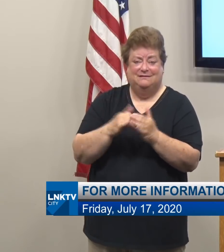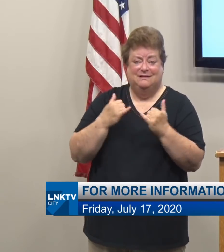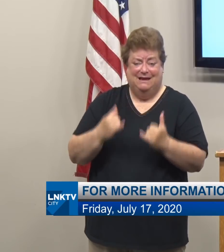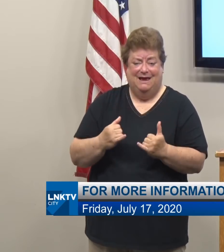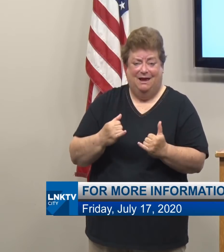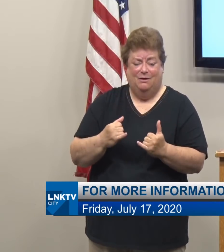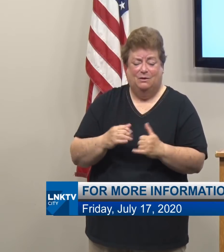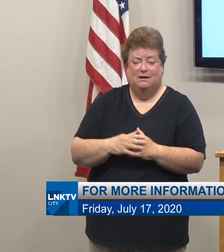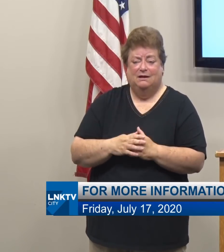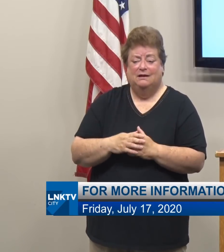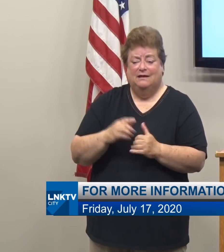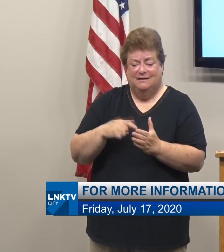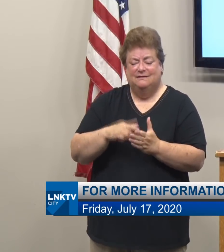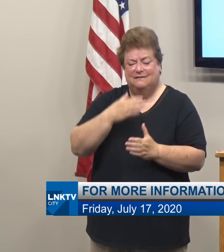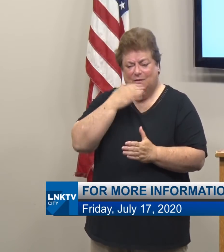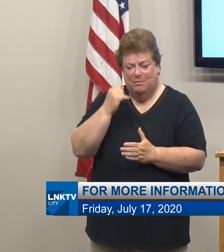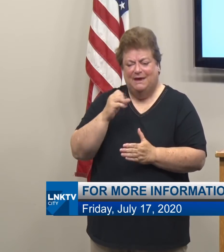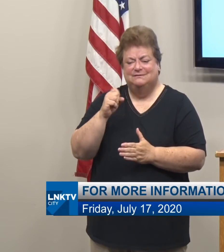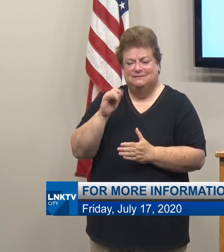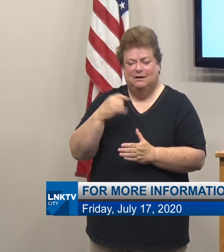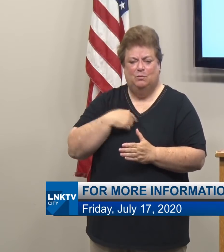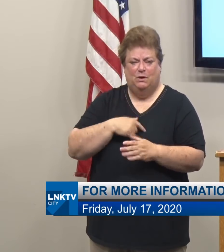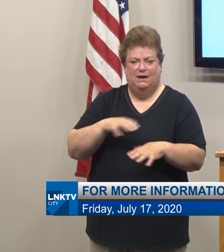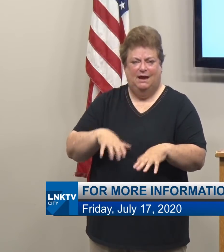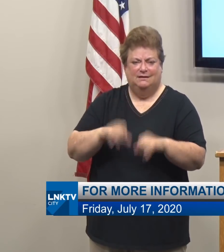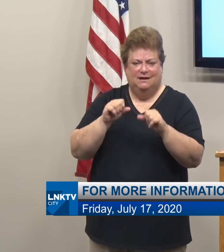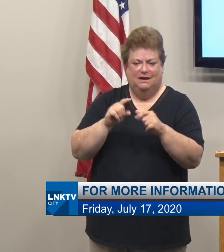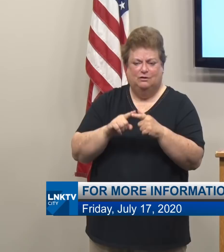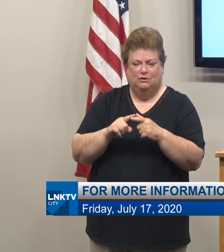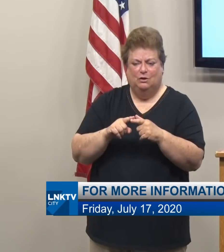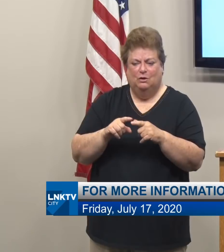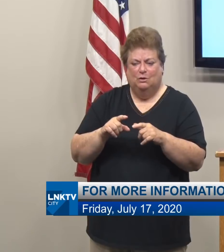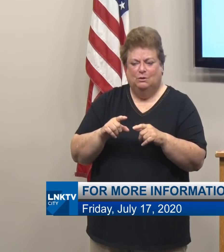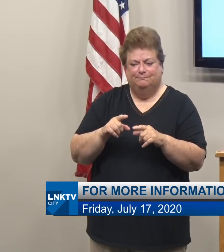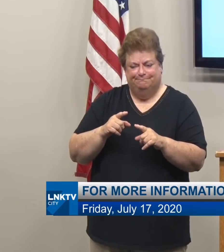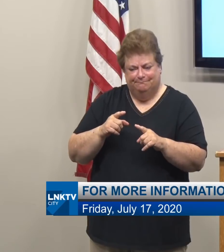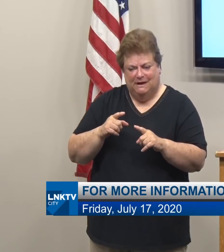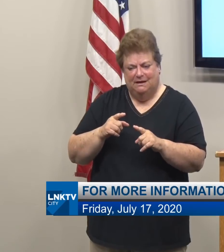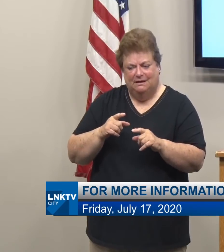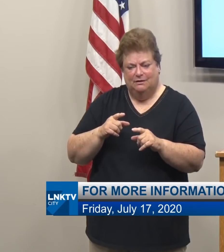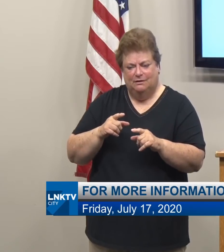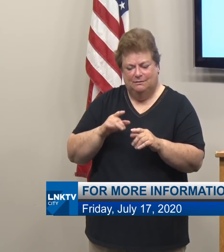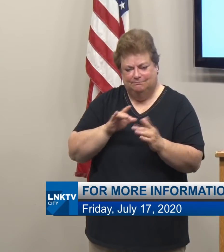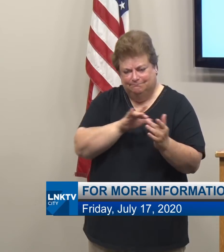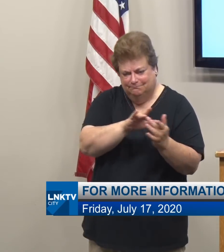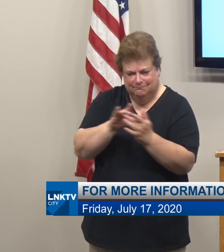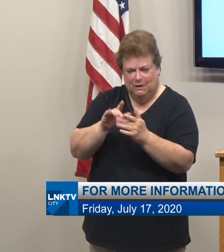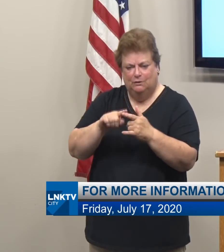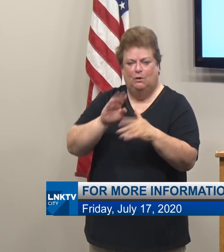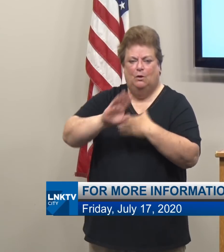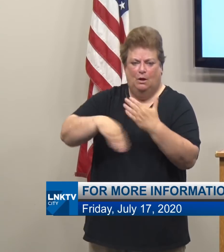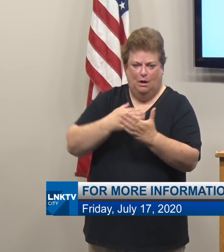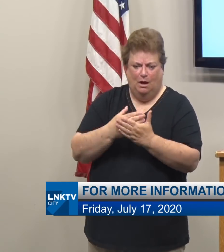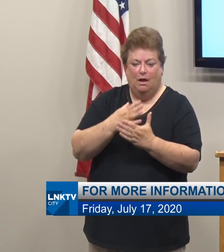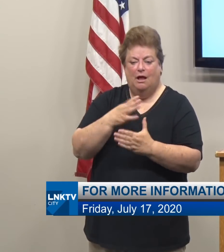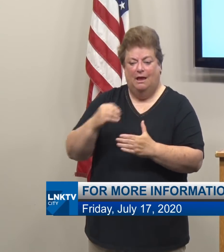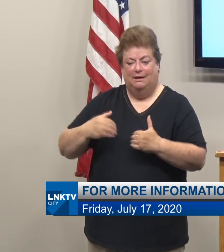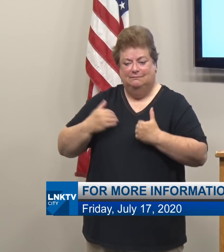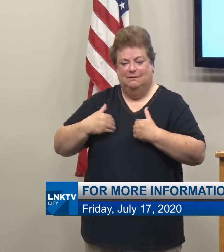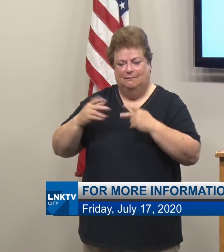is the best step that we can take as we work to develop those targeted strategies that will take more time to reach our young people.